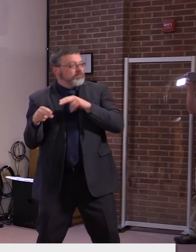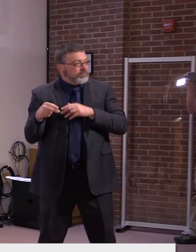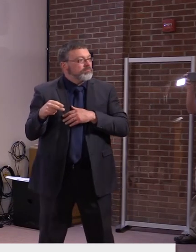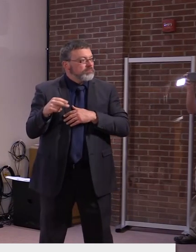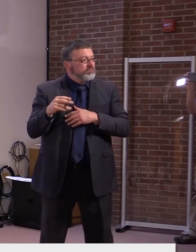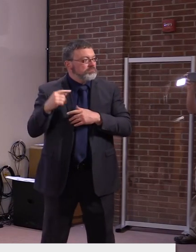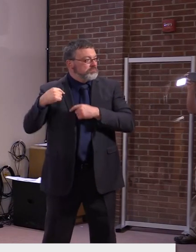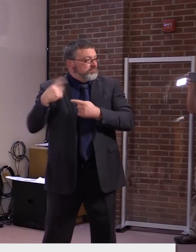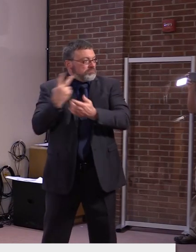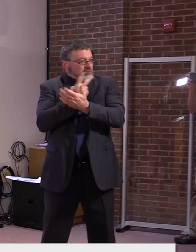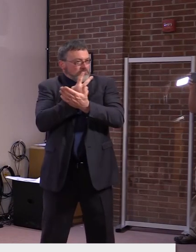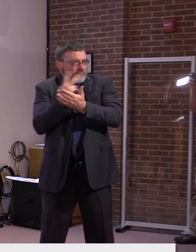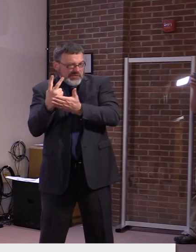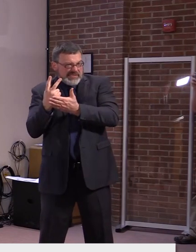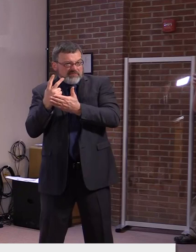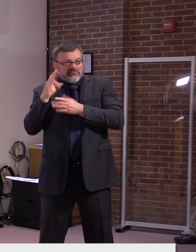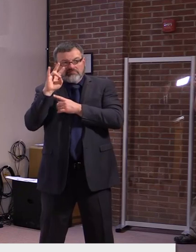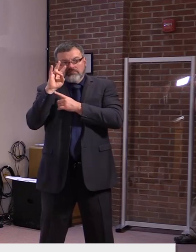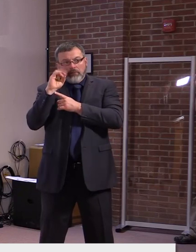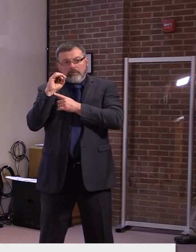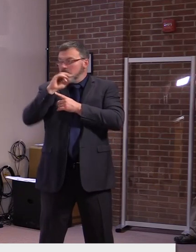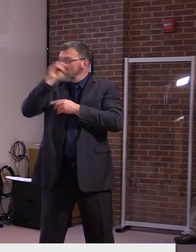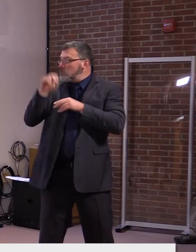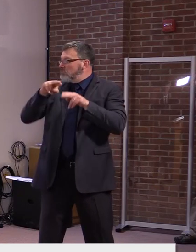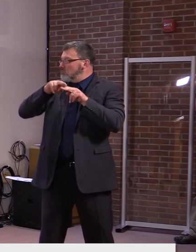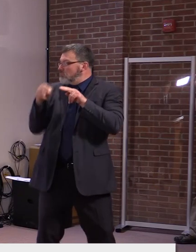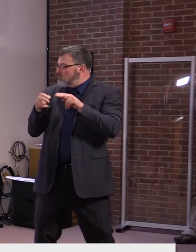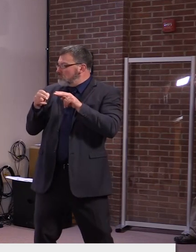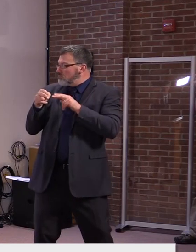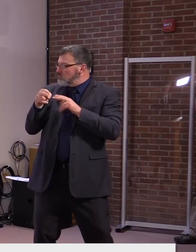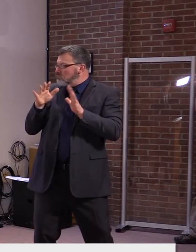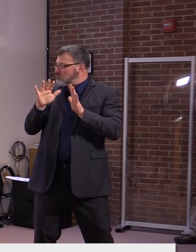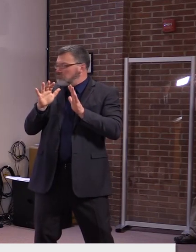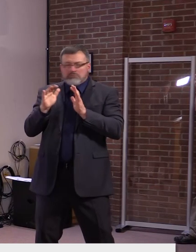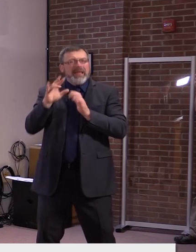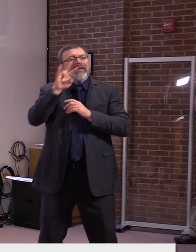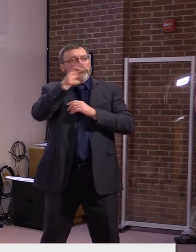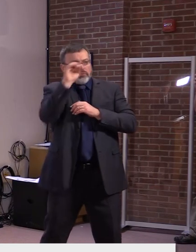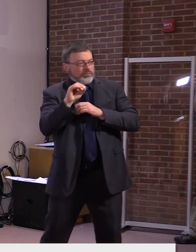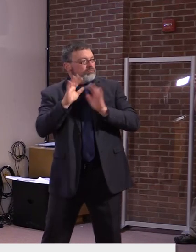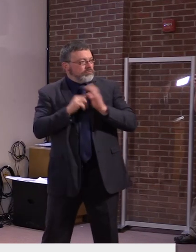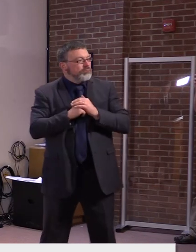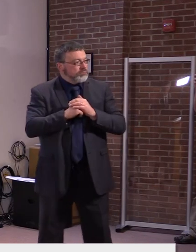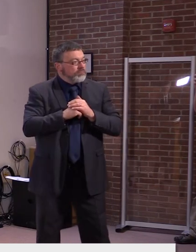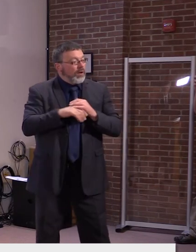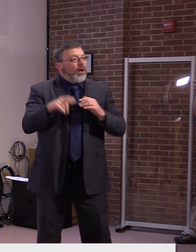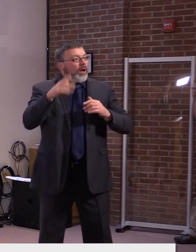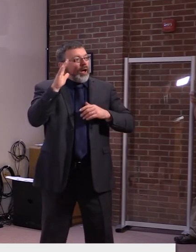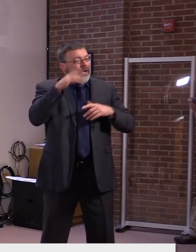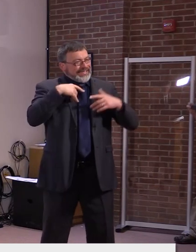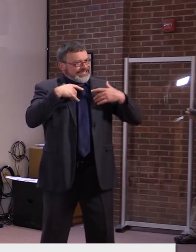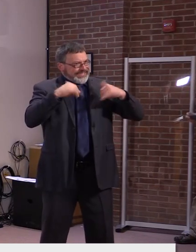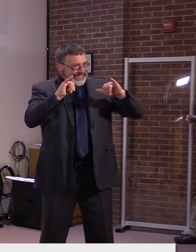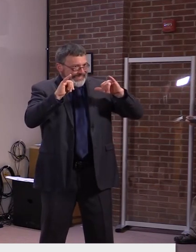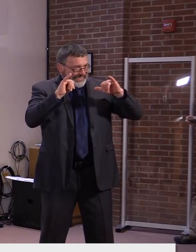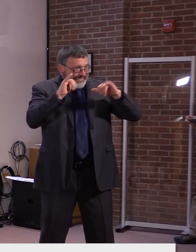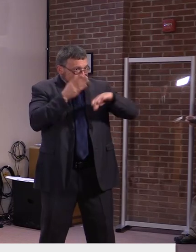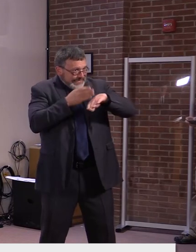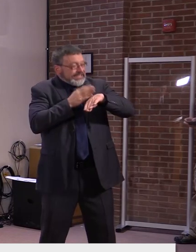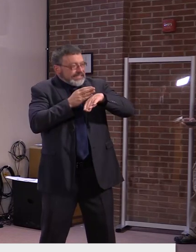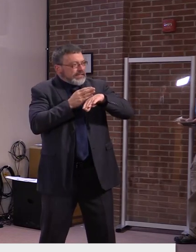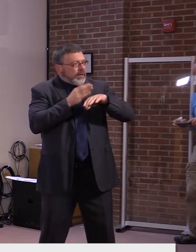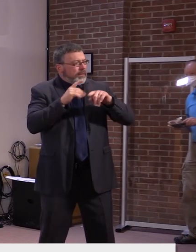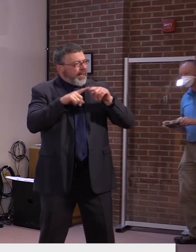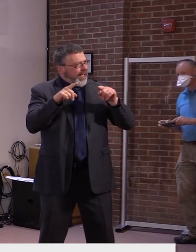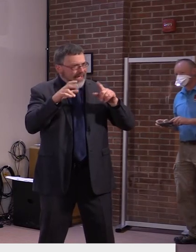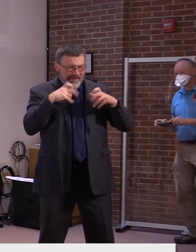days. So this certainly is a favorable sign, but again, remember that cases are elevated. This is coming down off